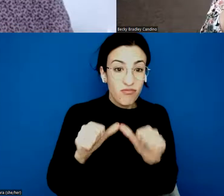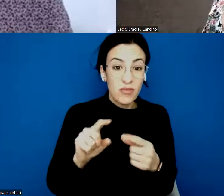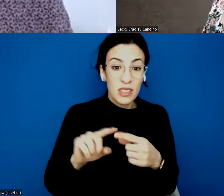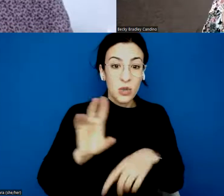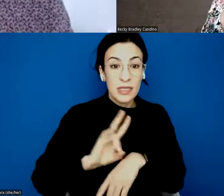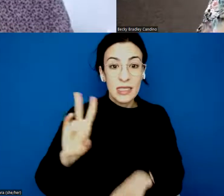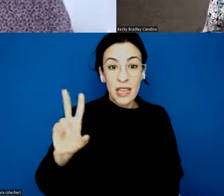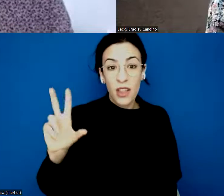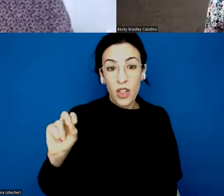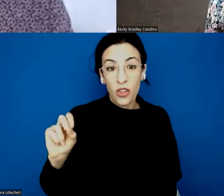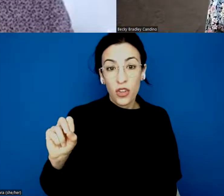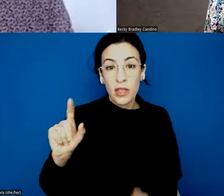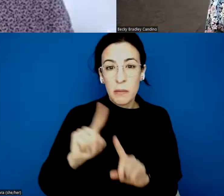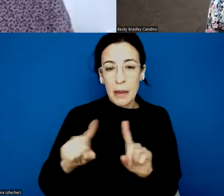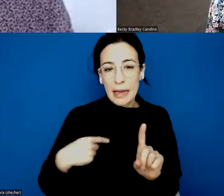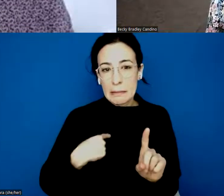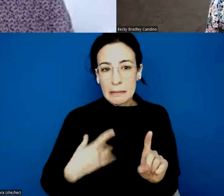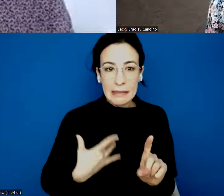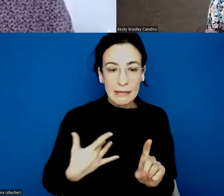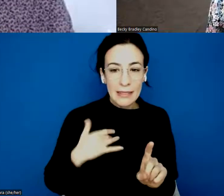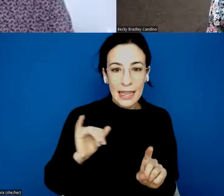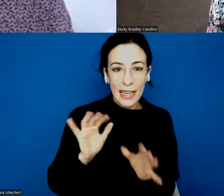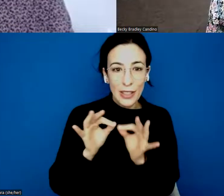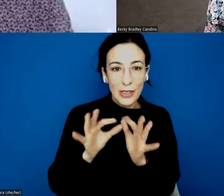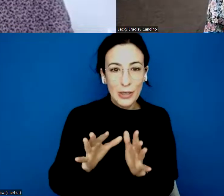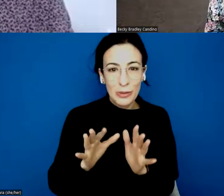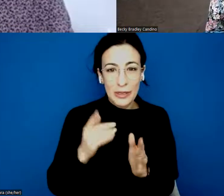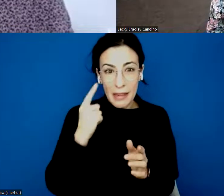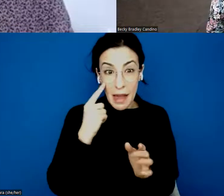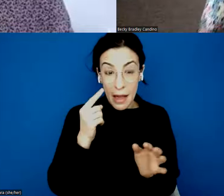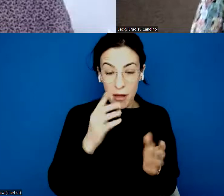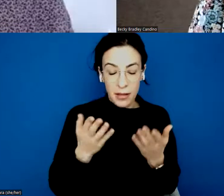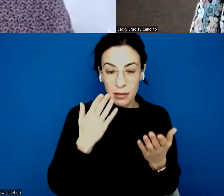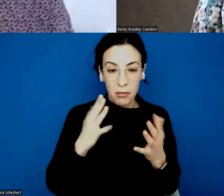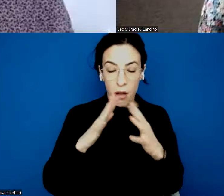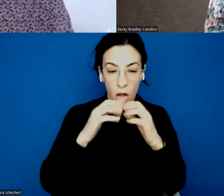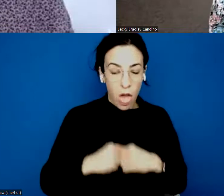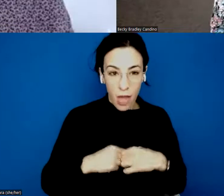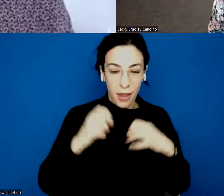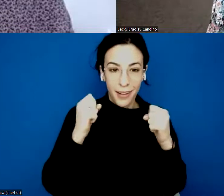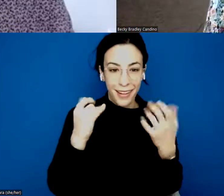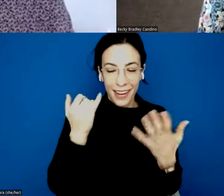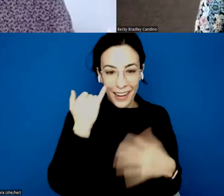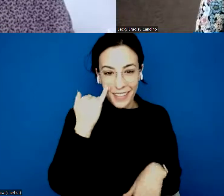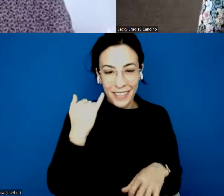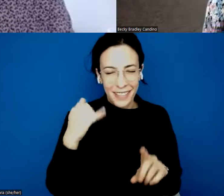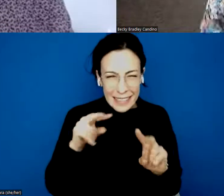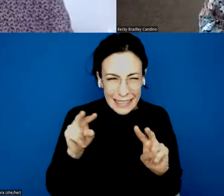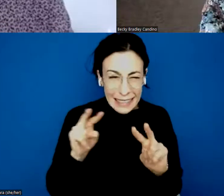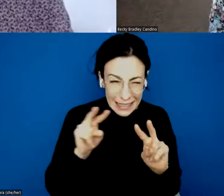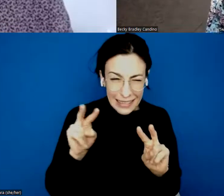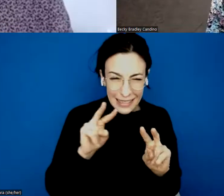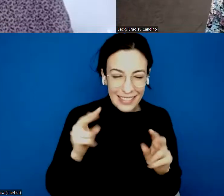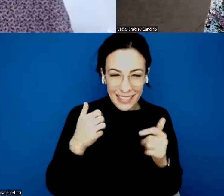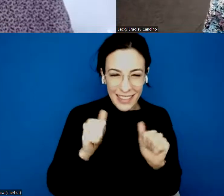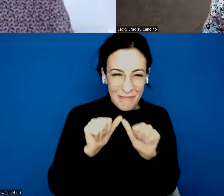but I feel like the interpreter's eyeballs may catch on fire if if we try to